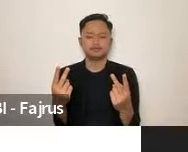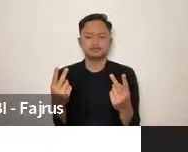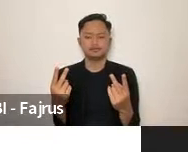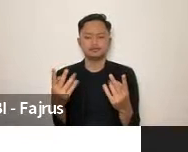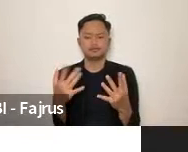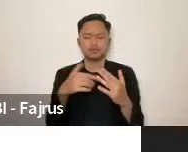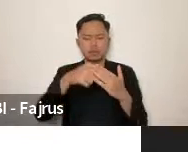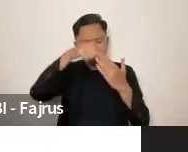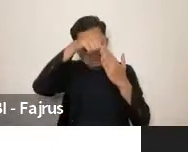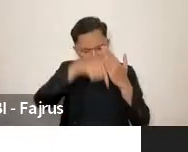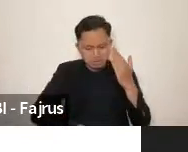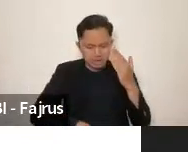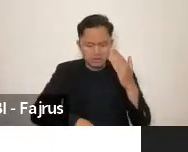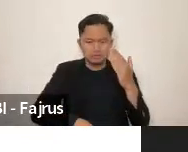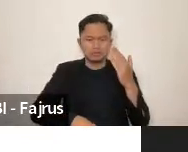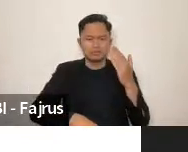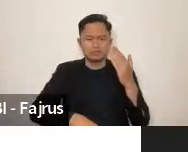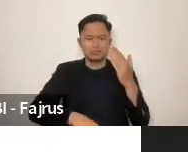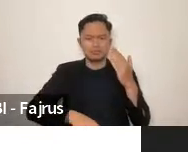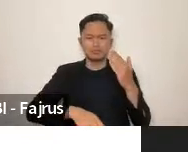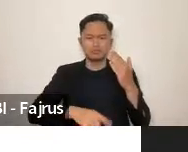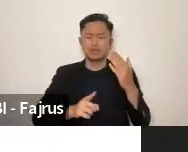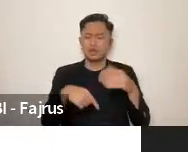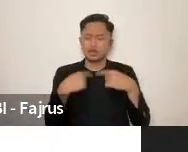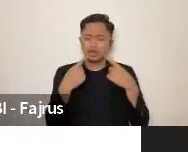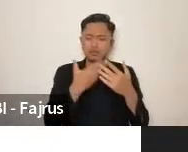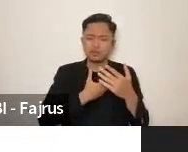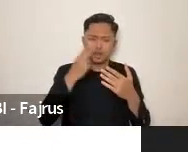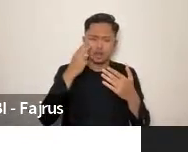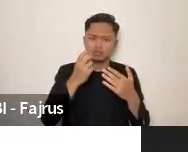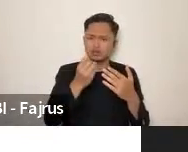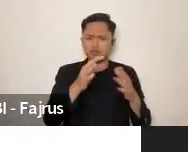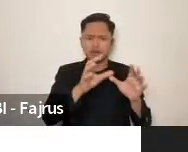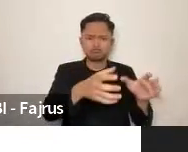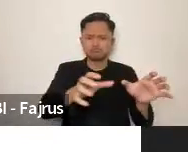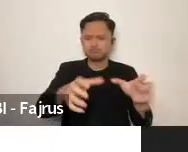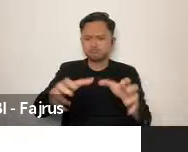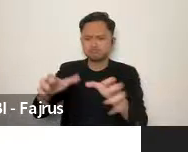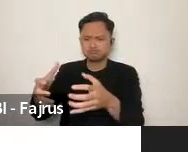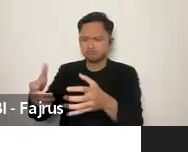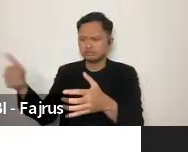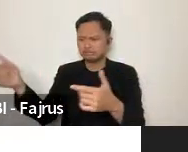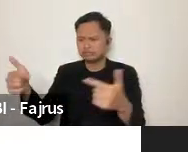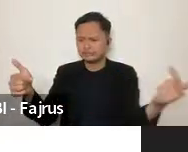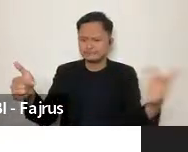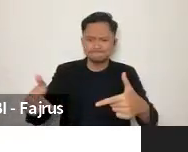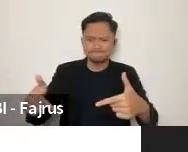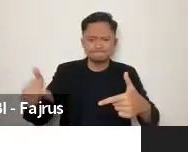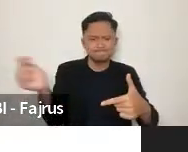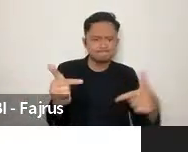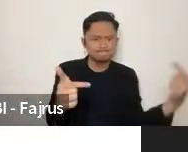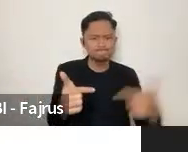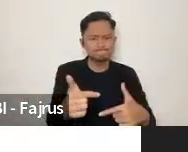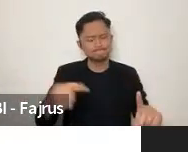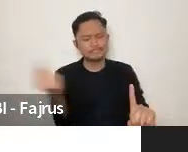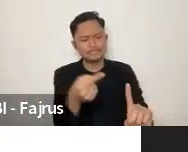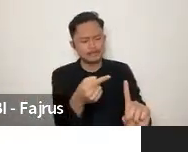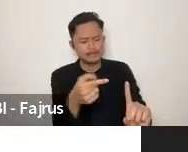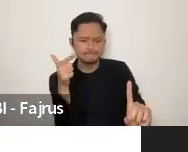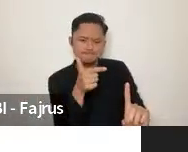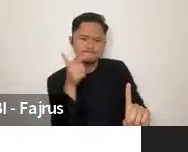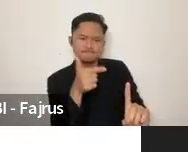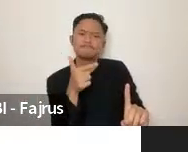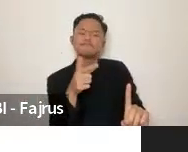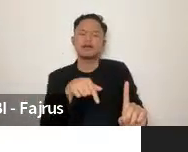breakdown based on groups that have been attacked and been targeted, we see that the West Papuan